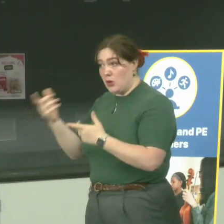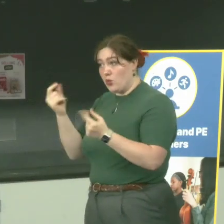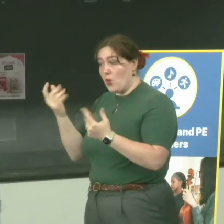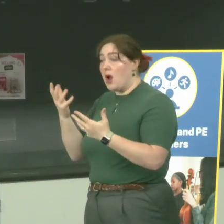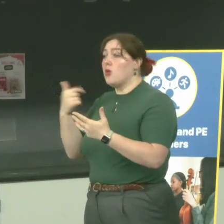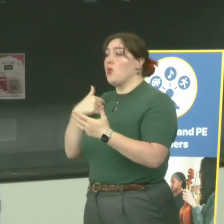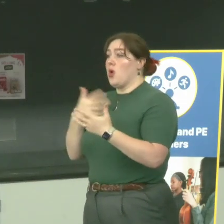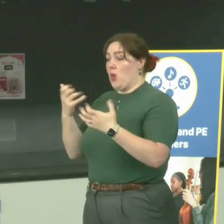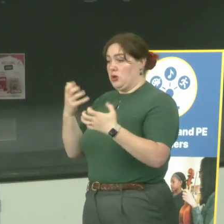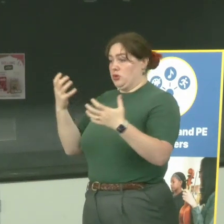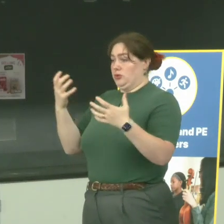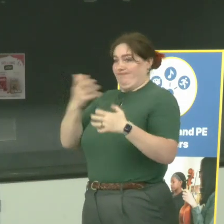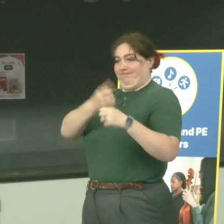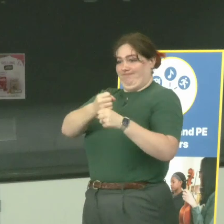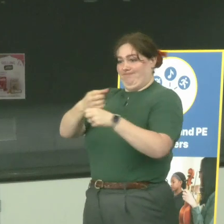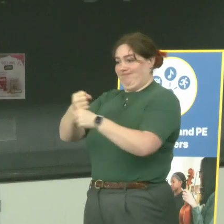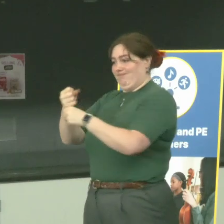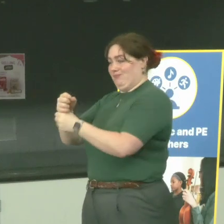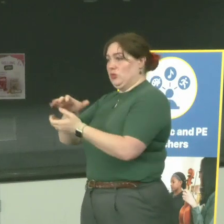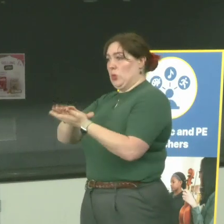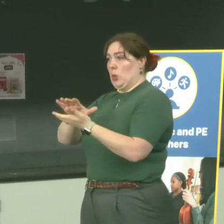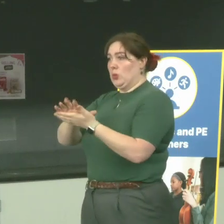schools serving